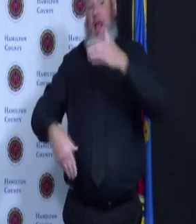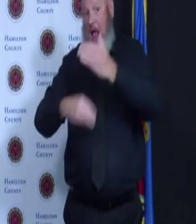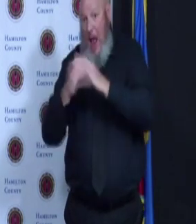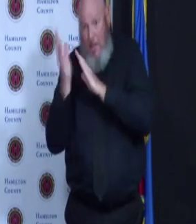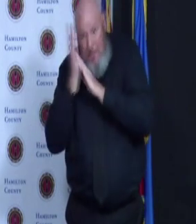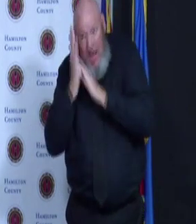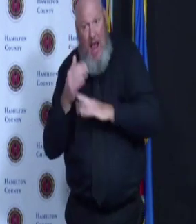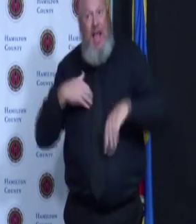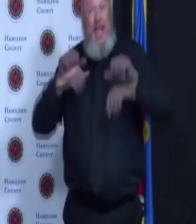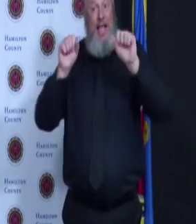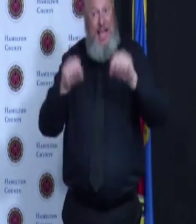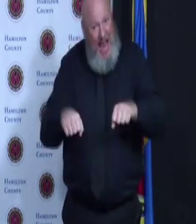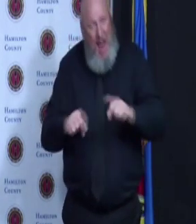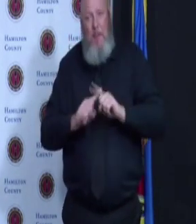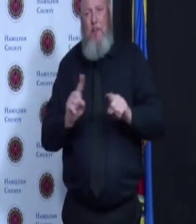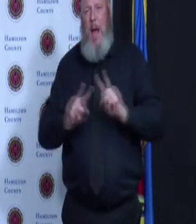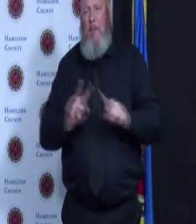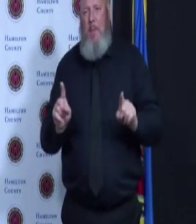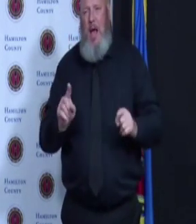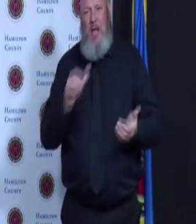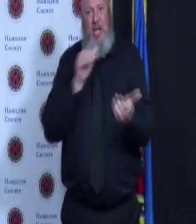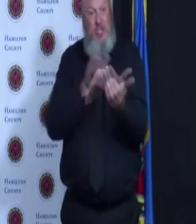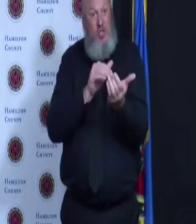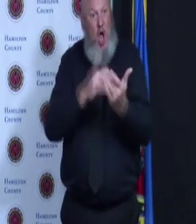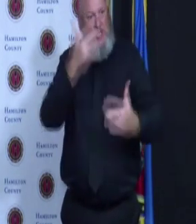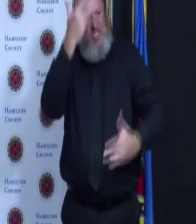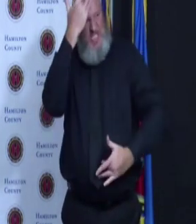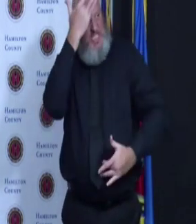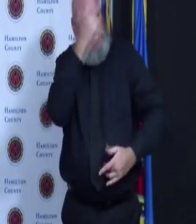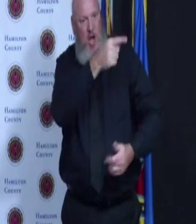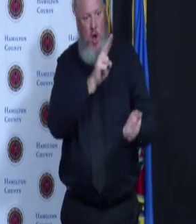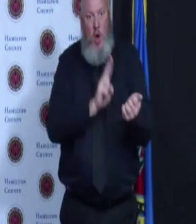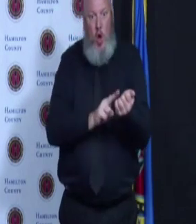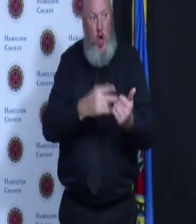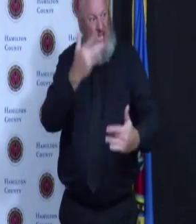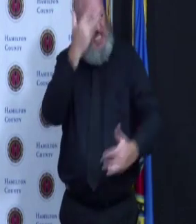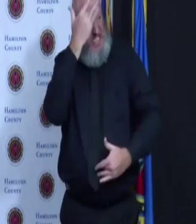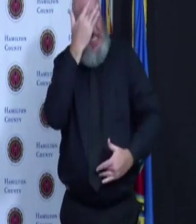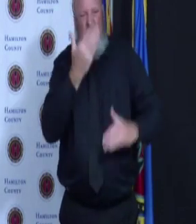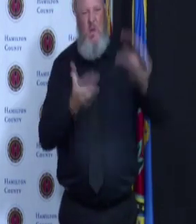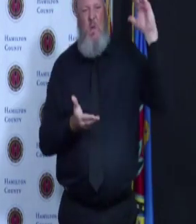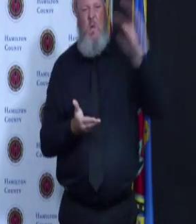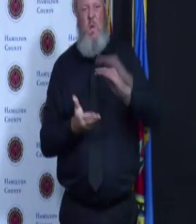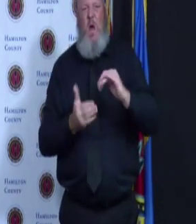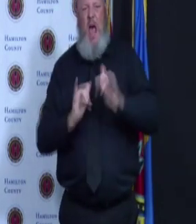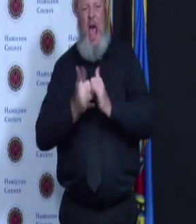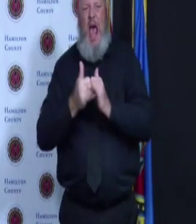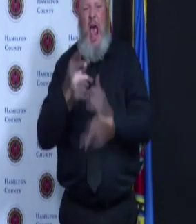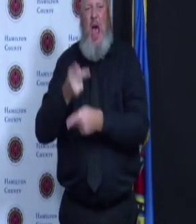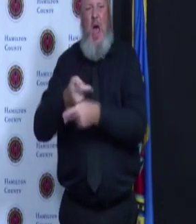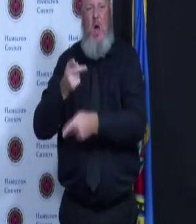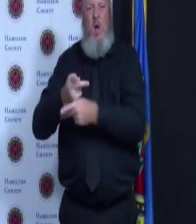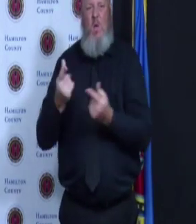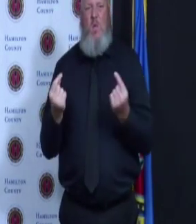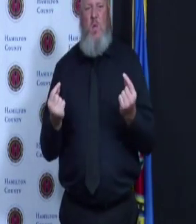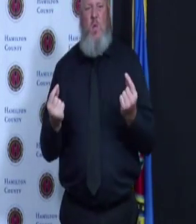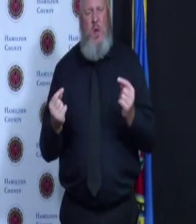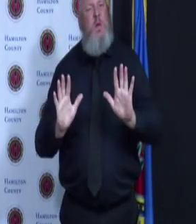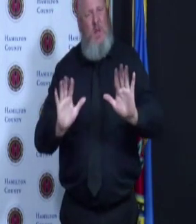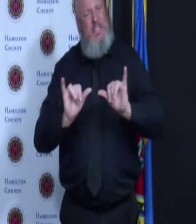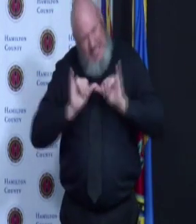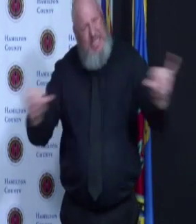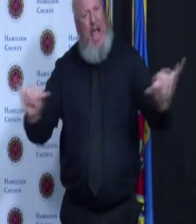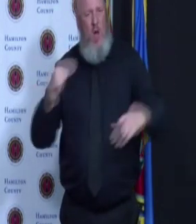in a dire situation. The most important thing for Greater Cincinnati residents to do is to continue prevention